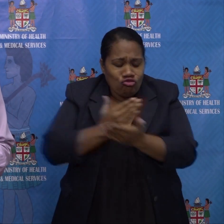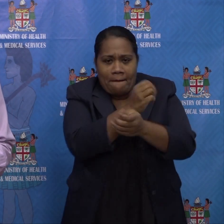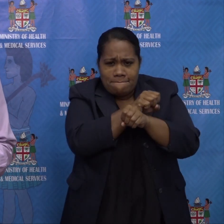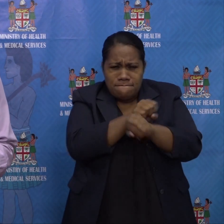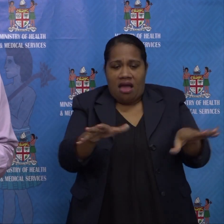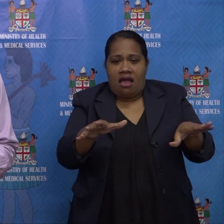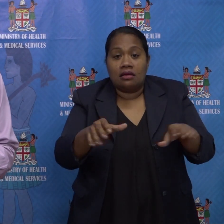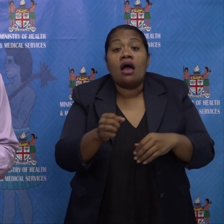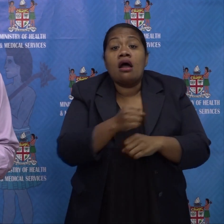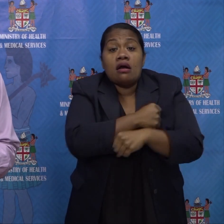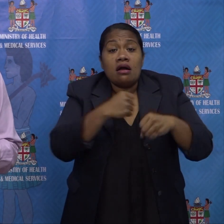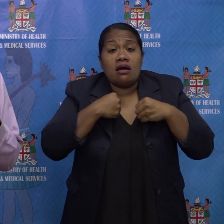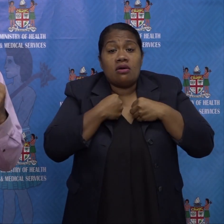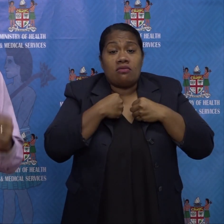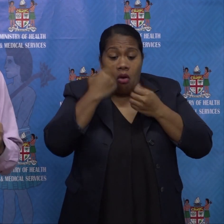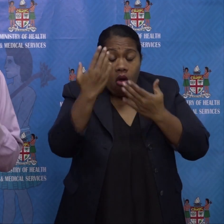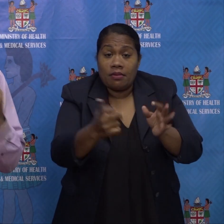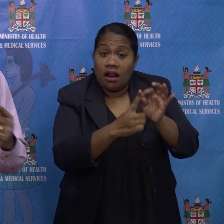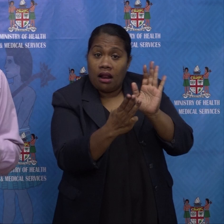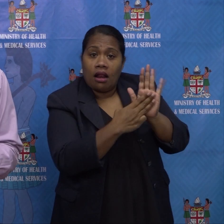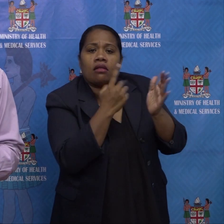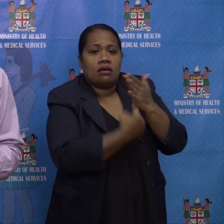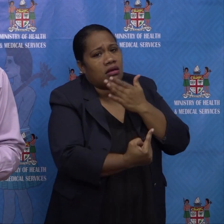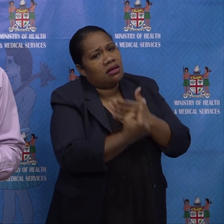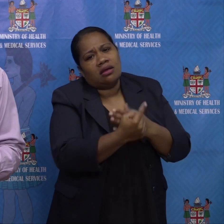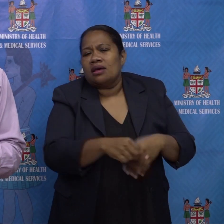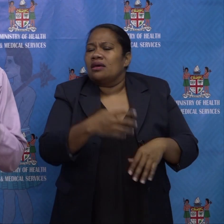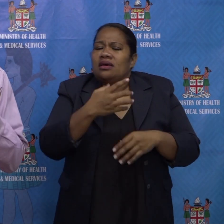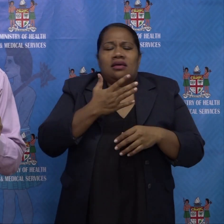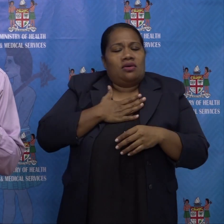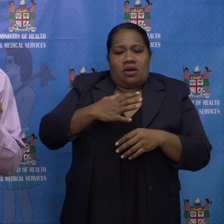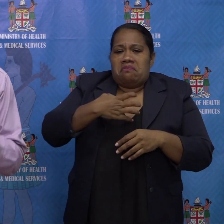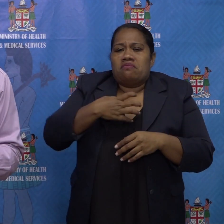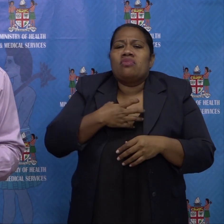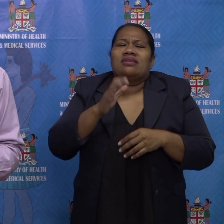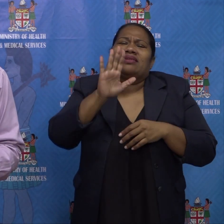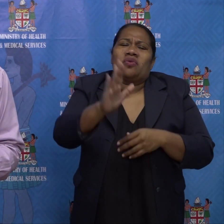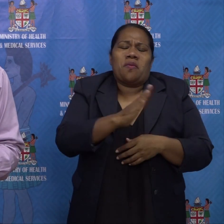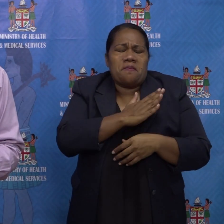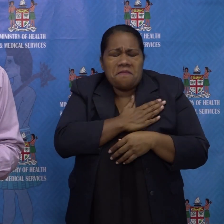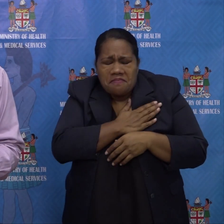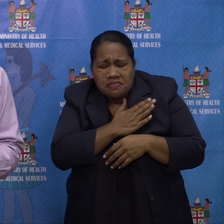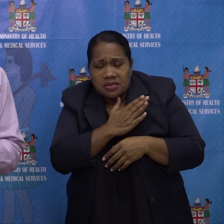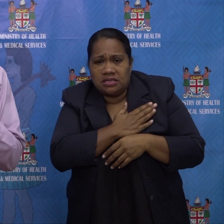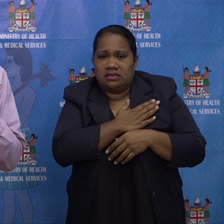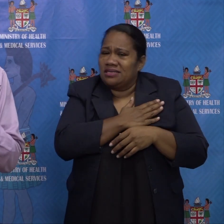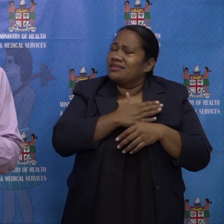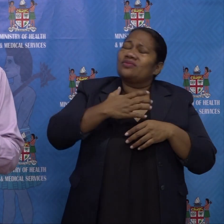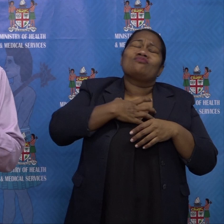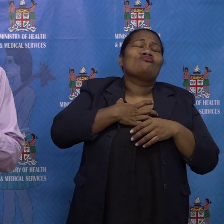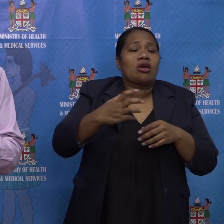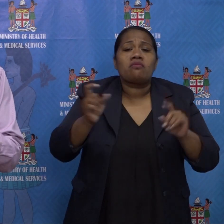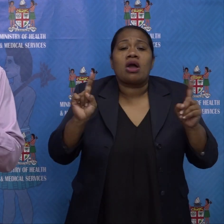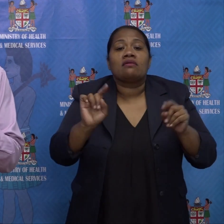said, our frontliners deserve more than your empathy. They deserve more than your gratitude. They deserve your